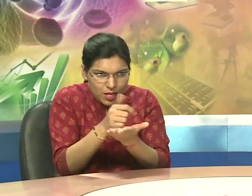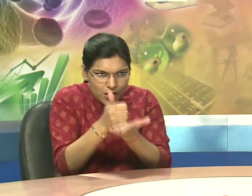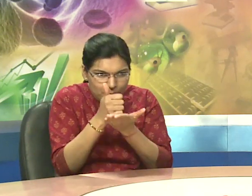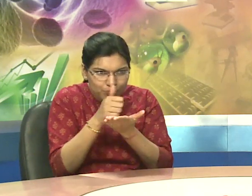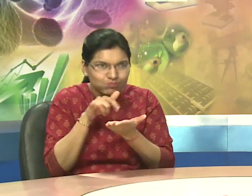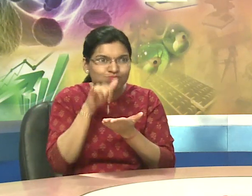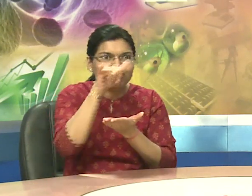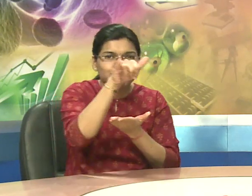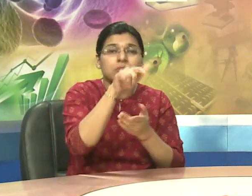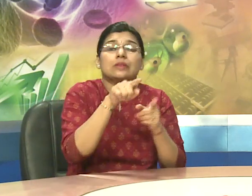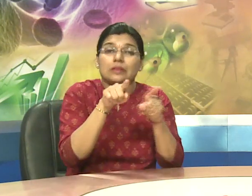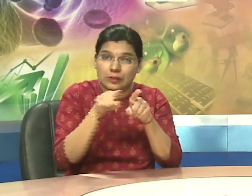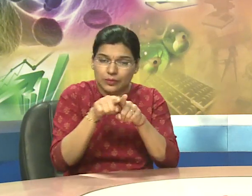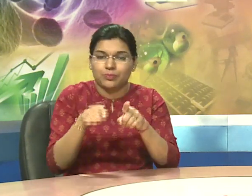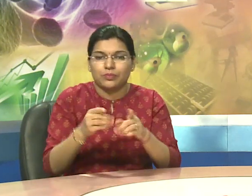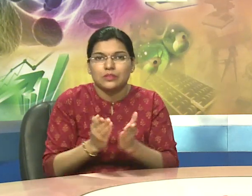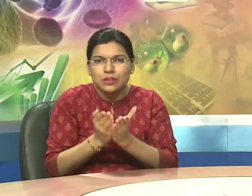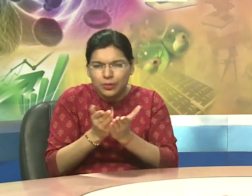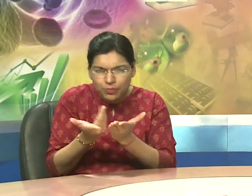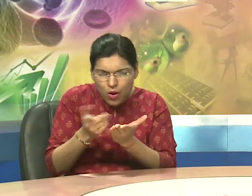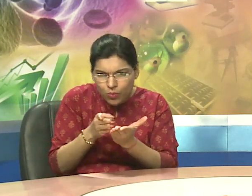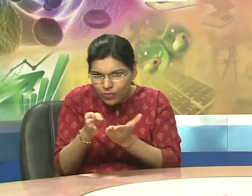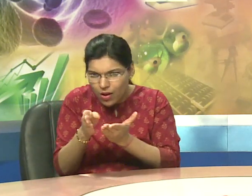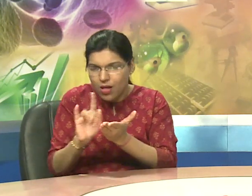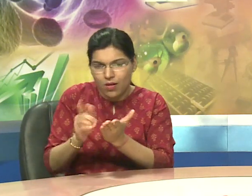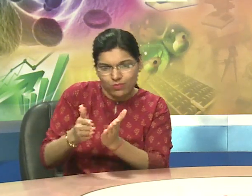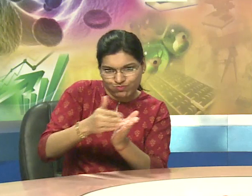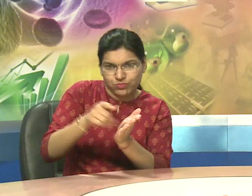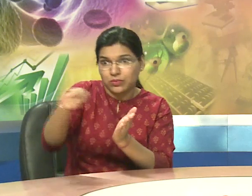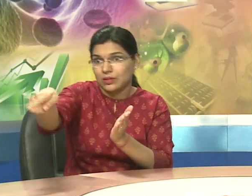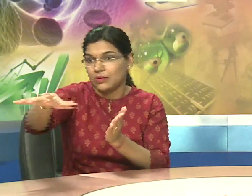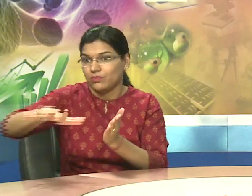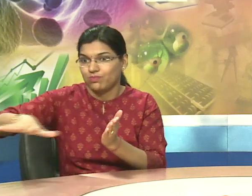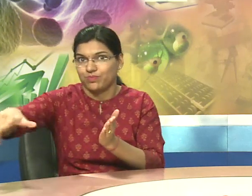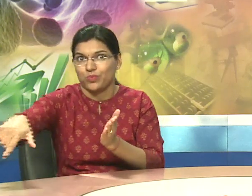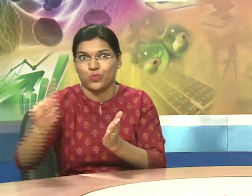many planes which we can see and use.